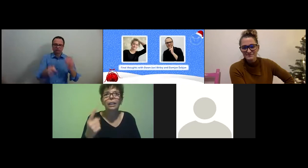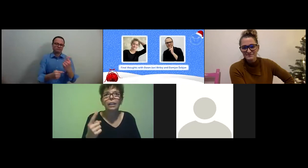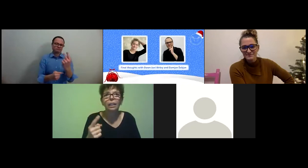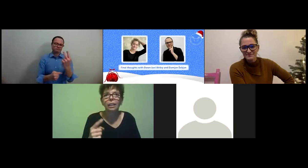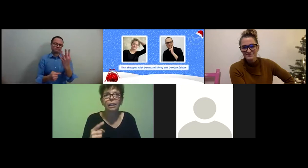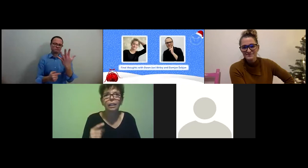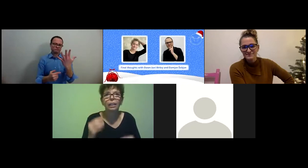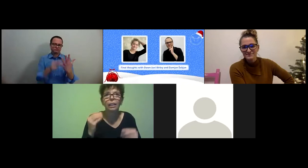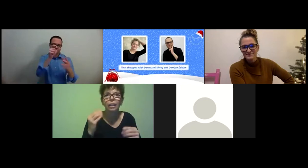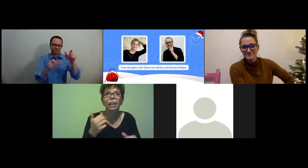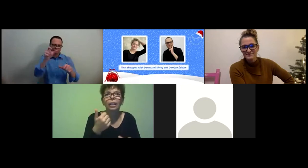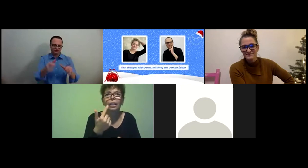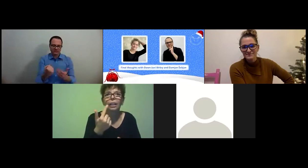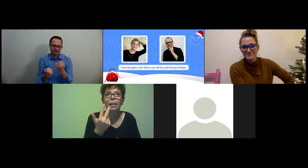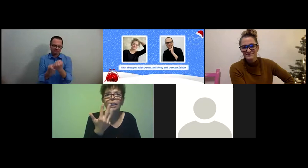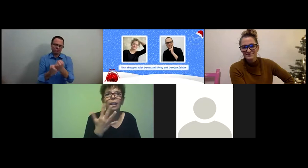Dawn,